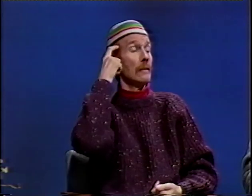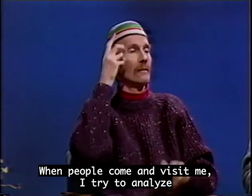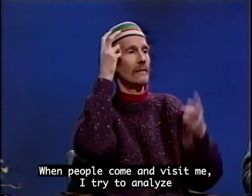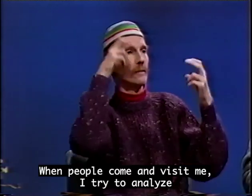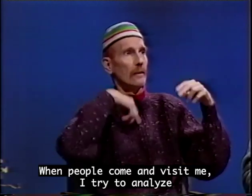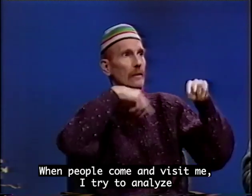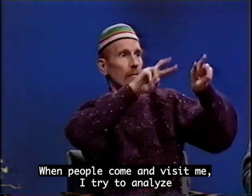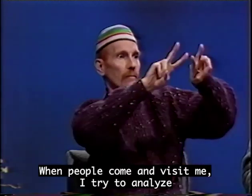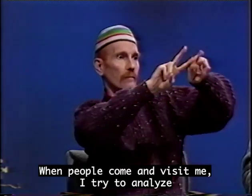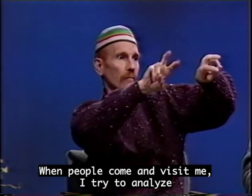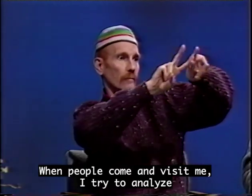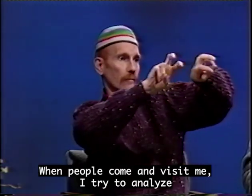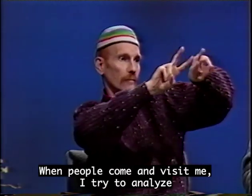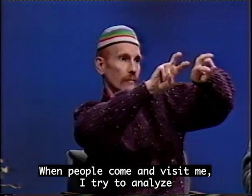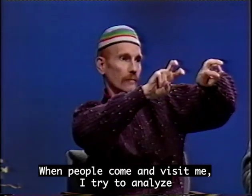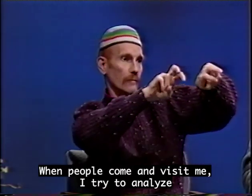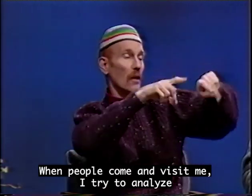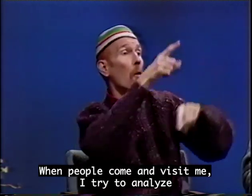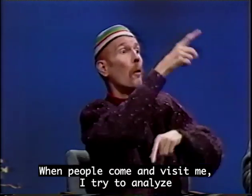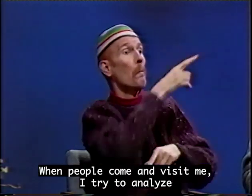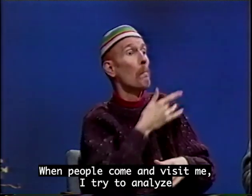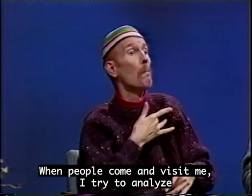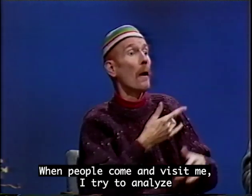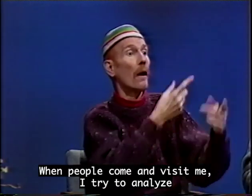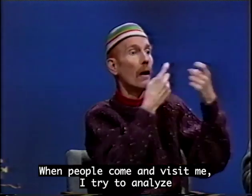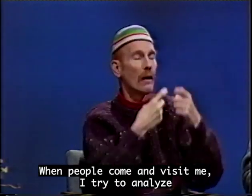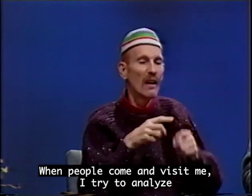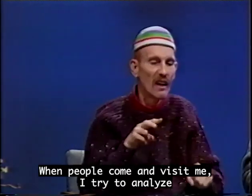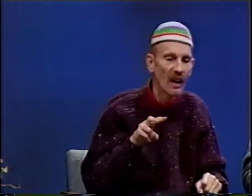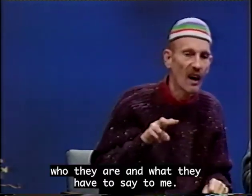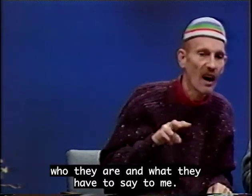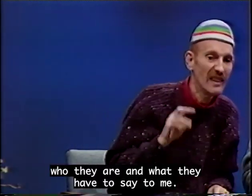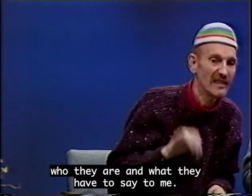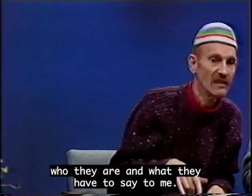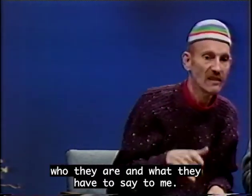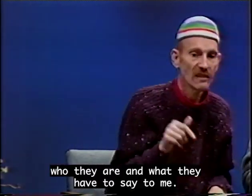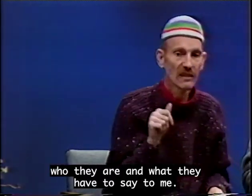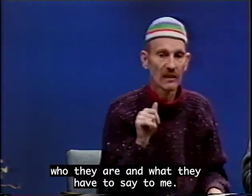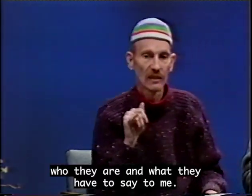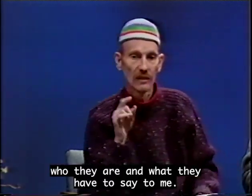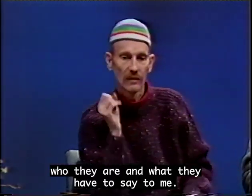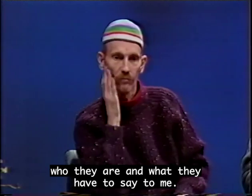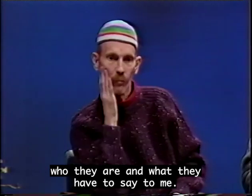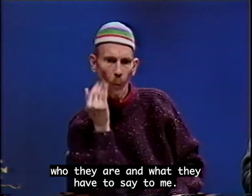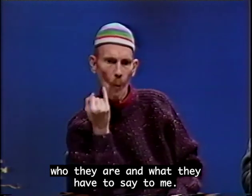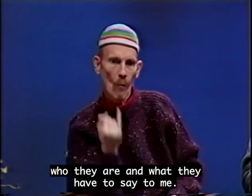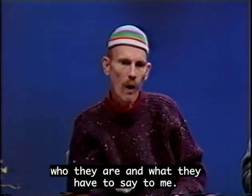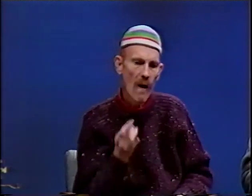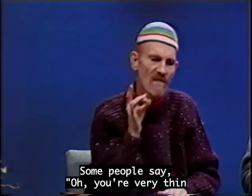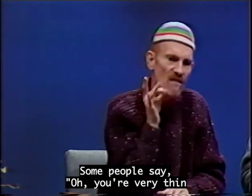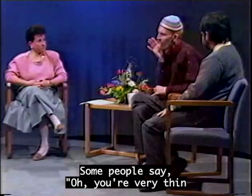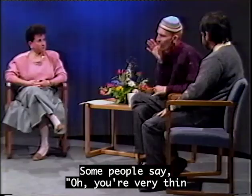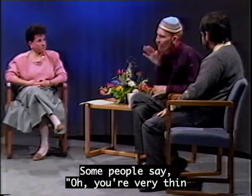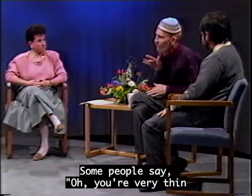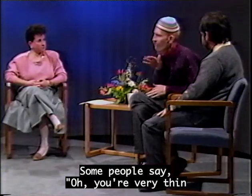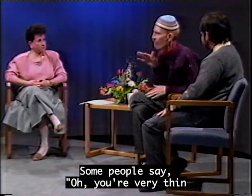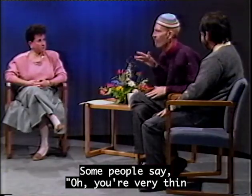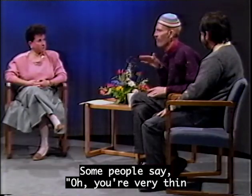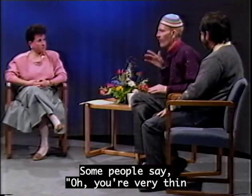When people come and visit me, I try to analyze who they are and what they have to say to me. Some people say, oh, you're very